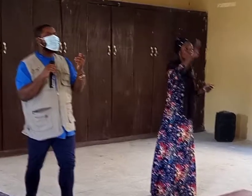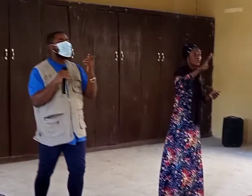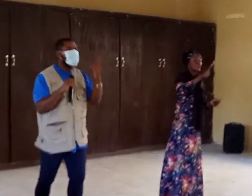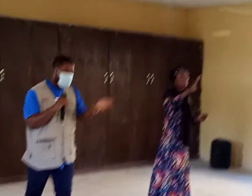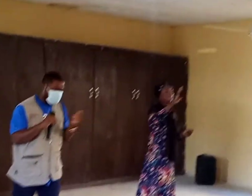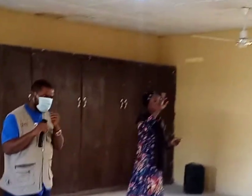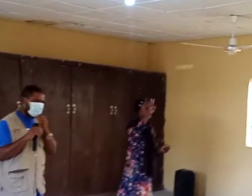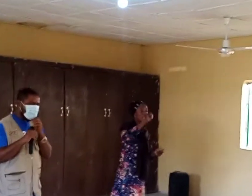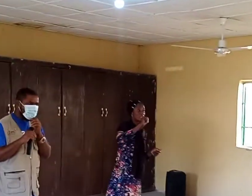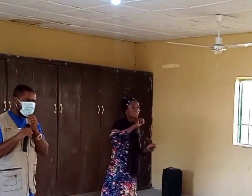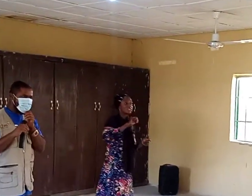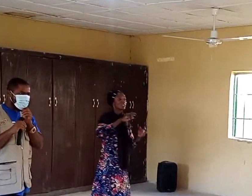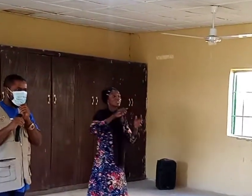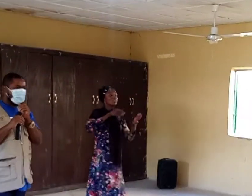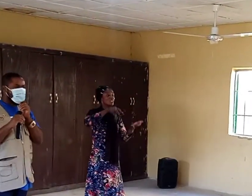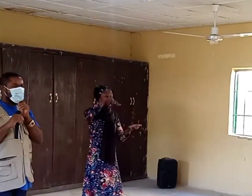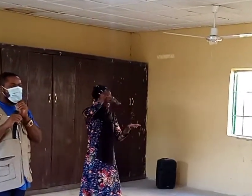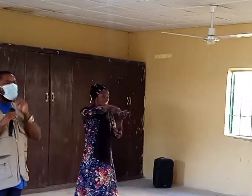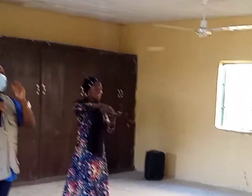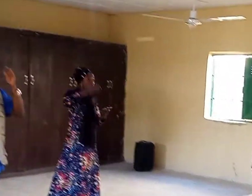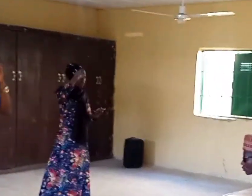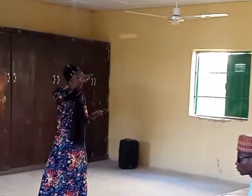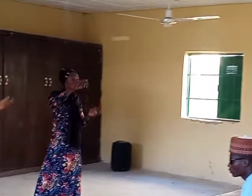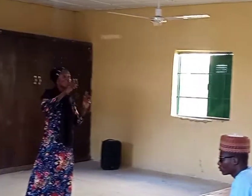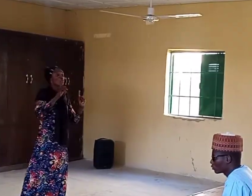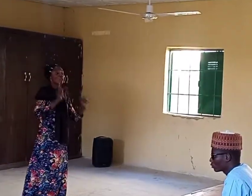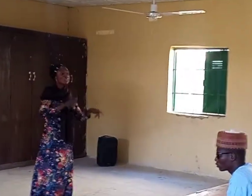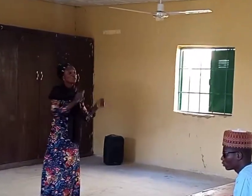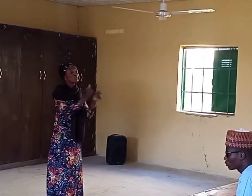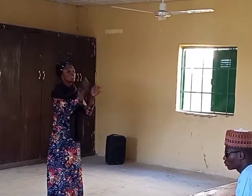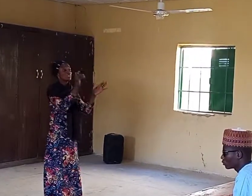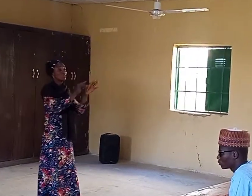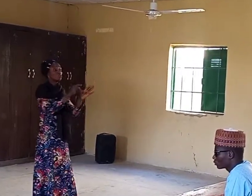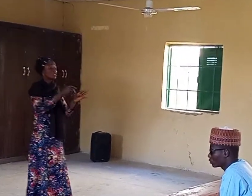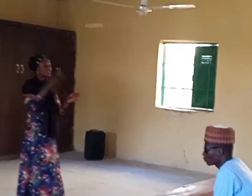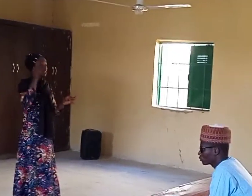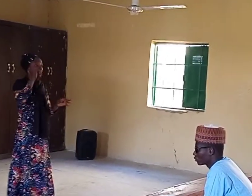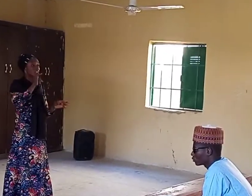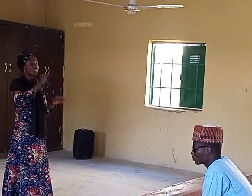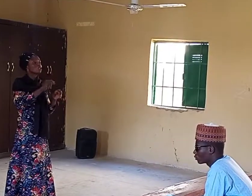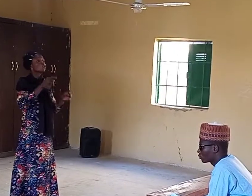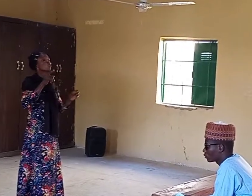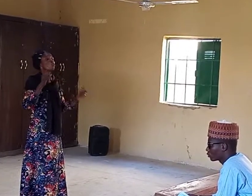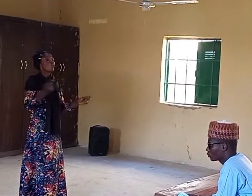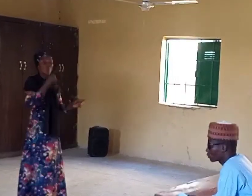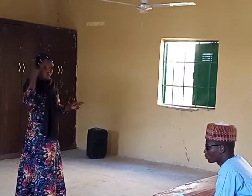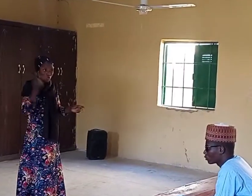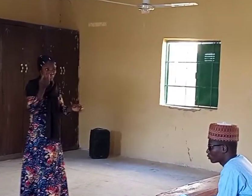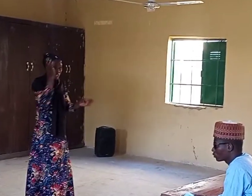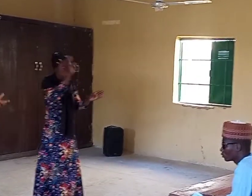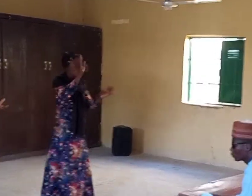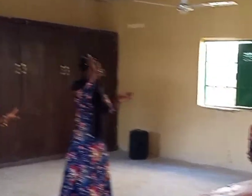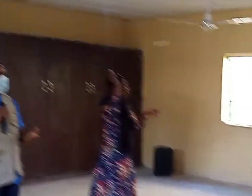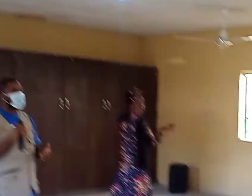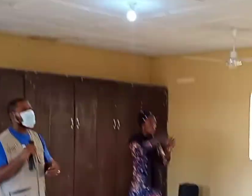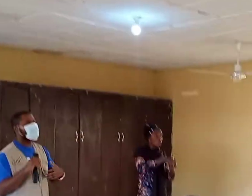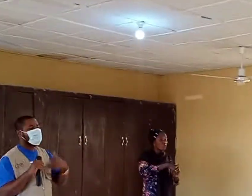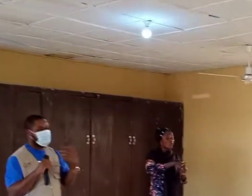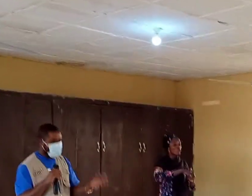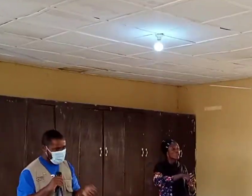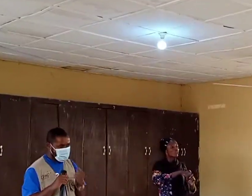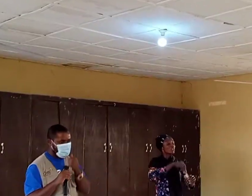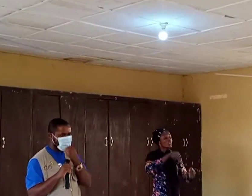for persons with disability. We have always involved in times of celebration